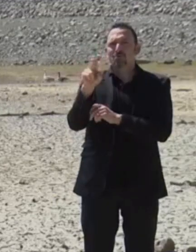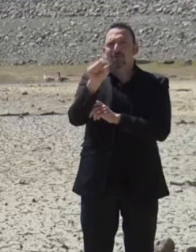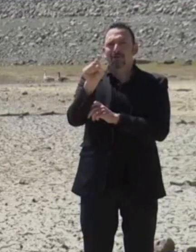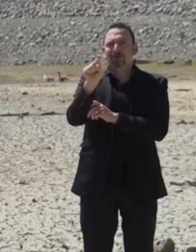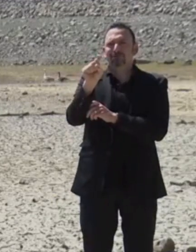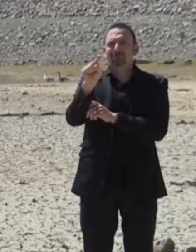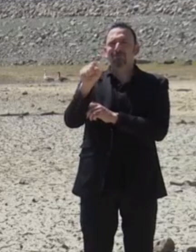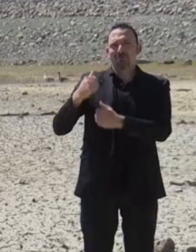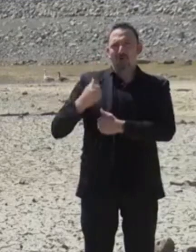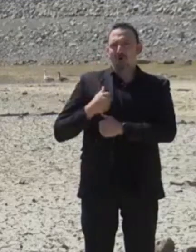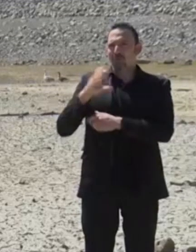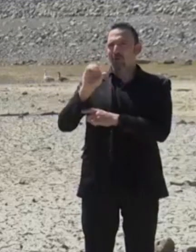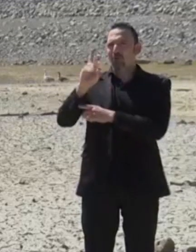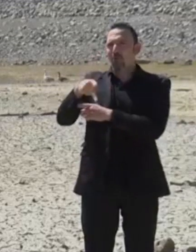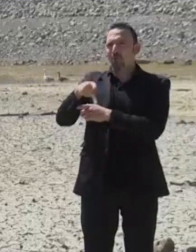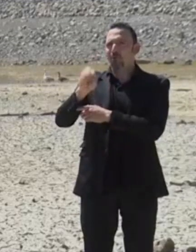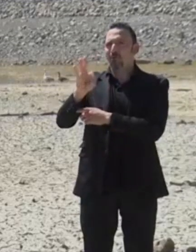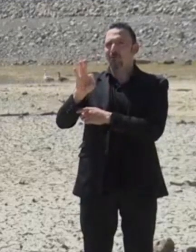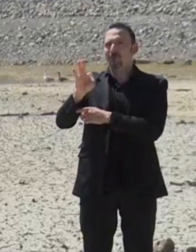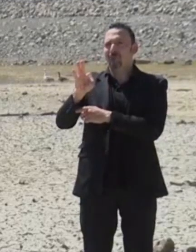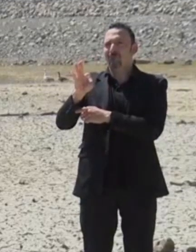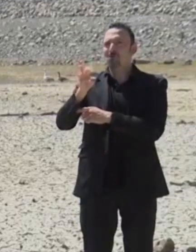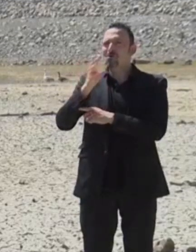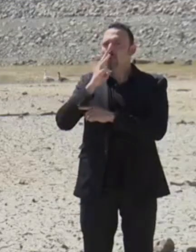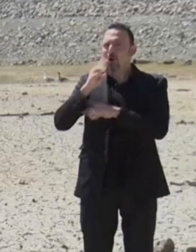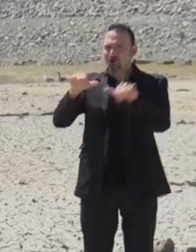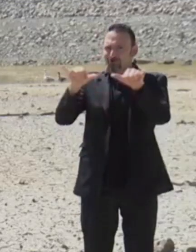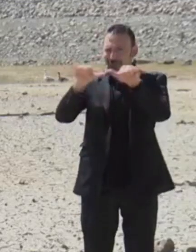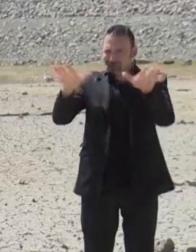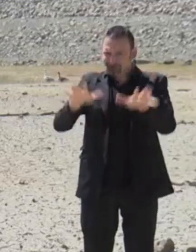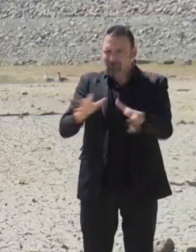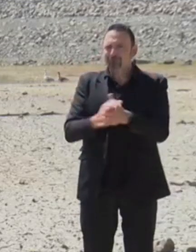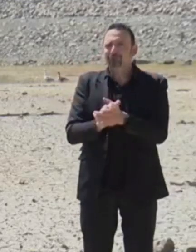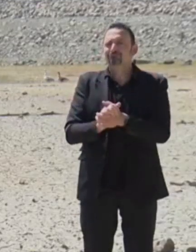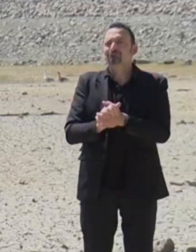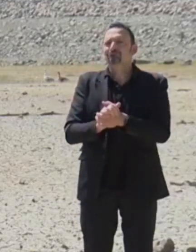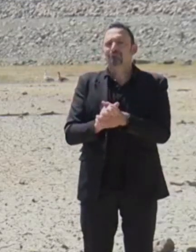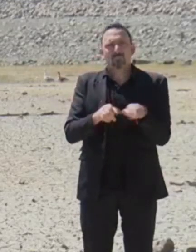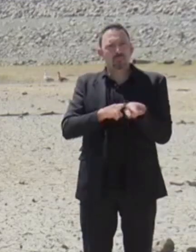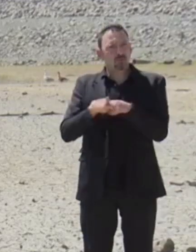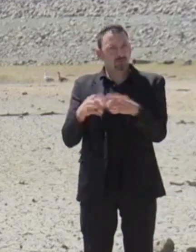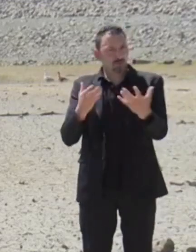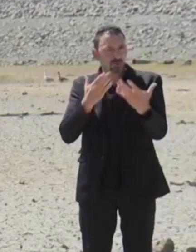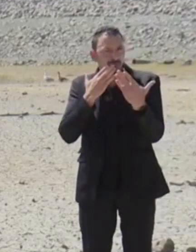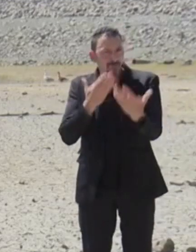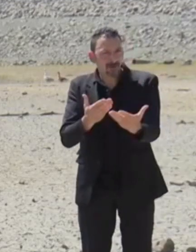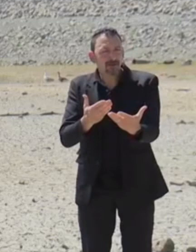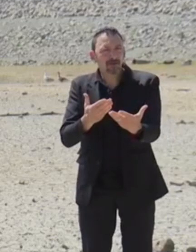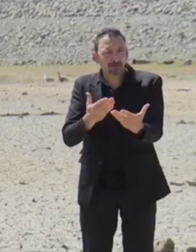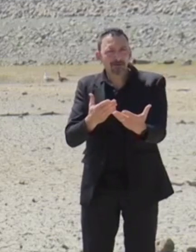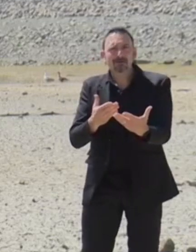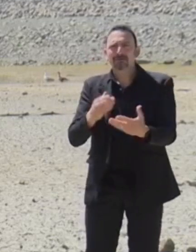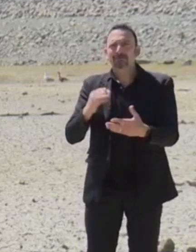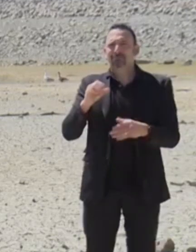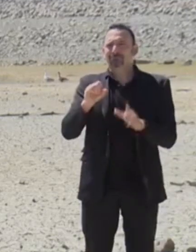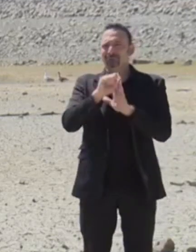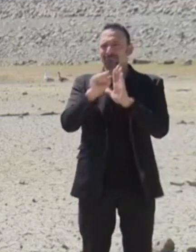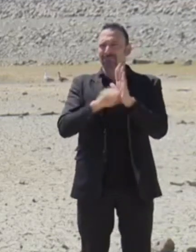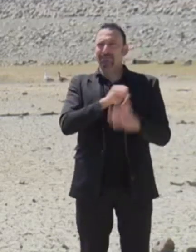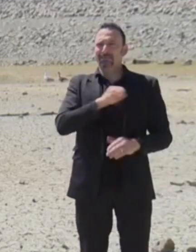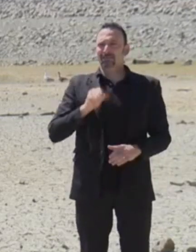that's co-managed along with Sonoma Water. In addition, I'd like to thank State Senator Mike McGuire